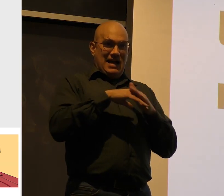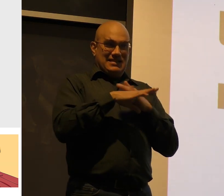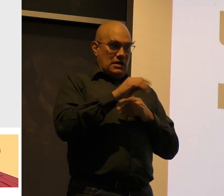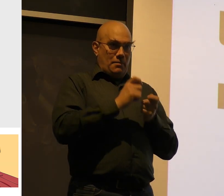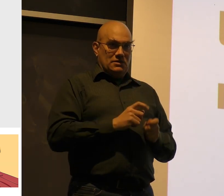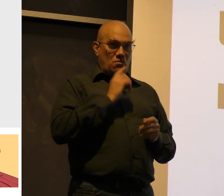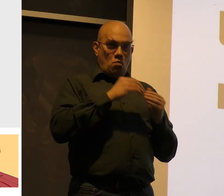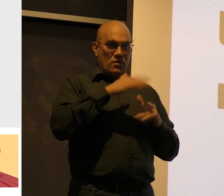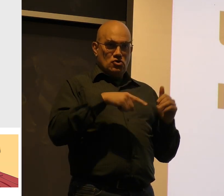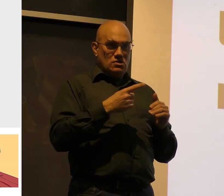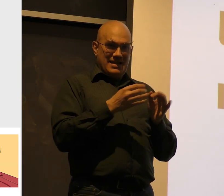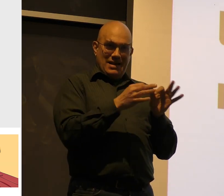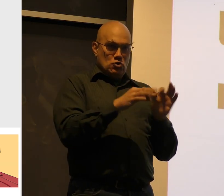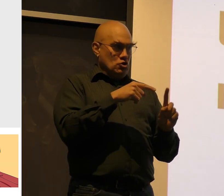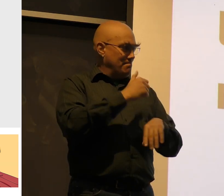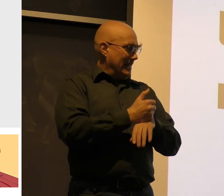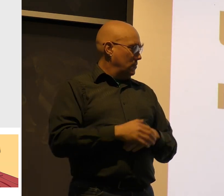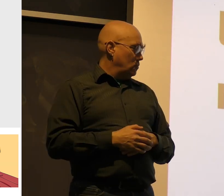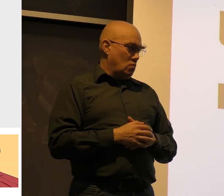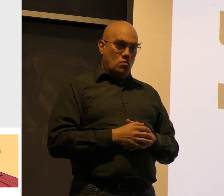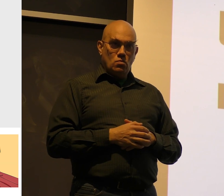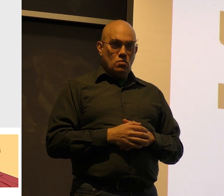Which means my access and accommodations is more than just language-based.